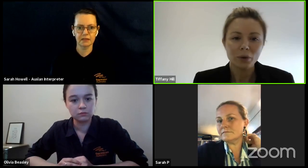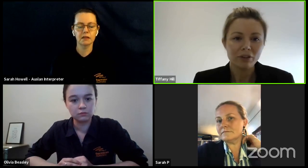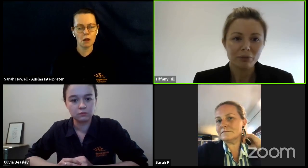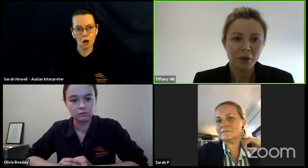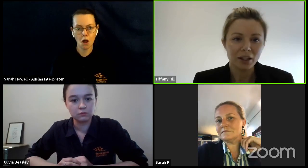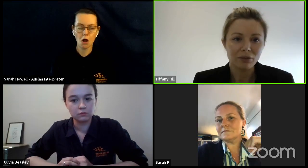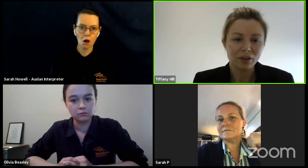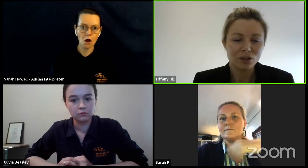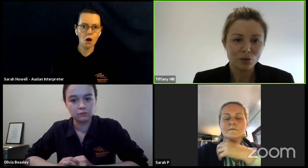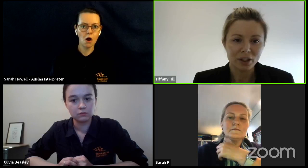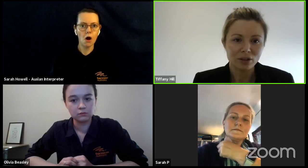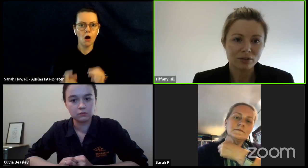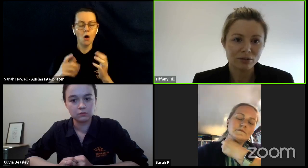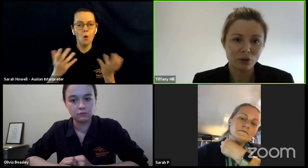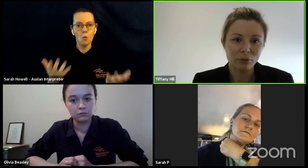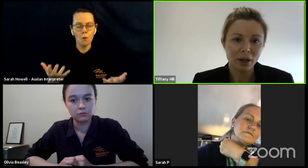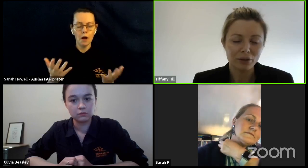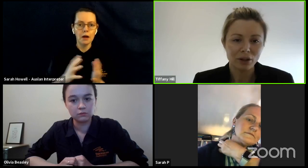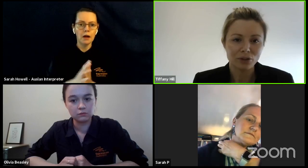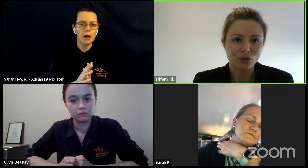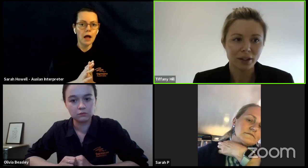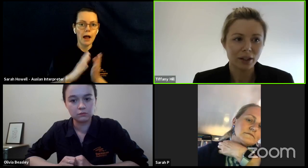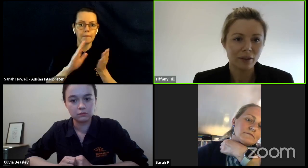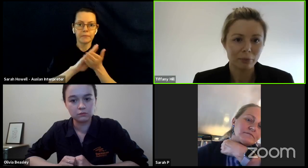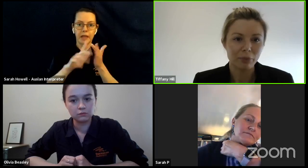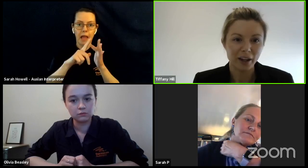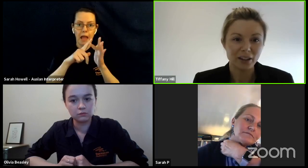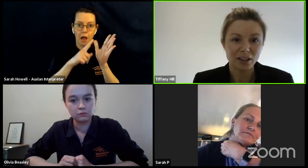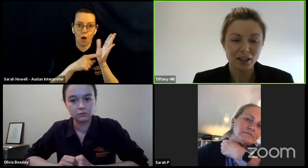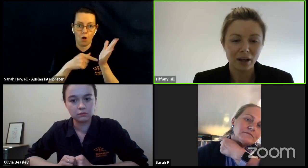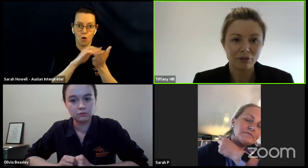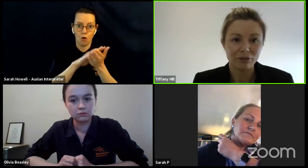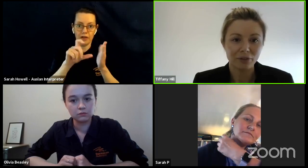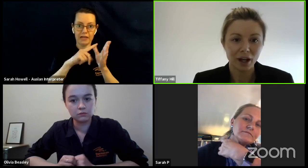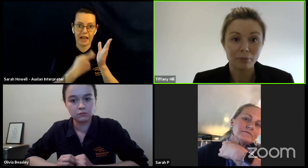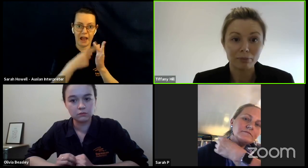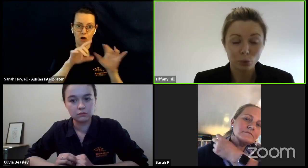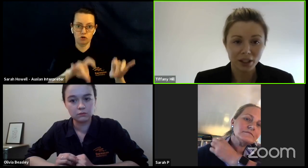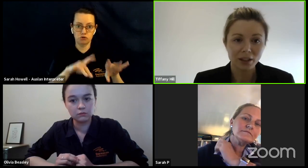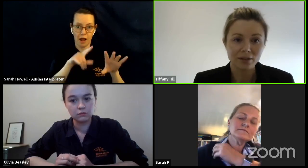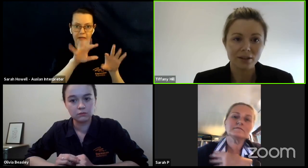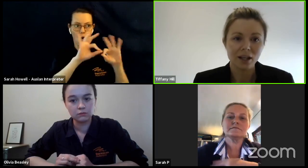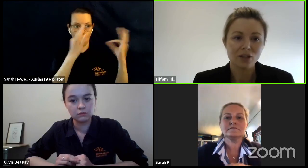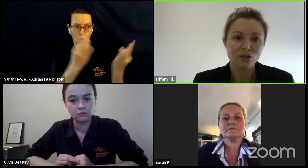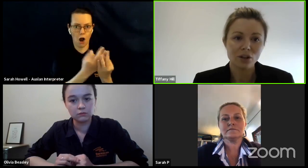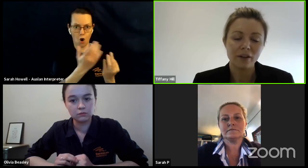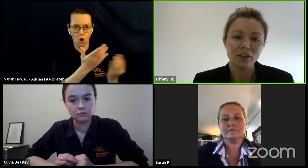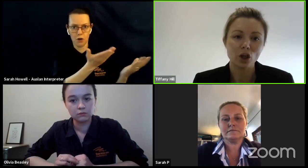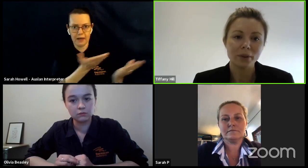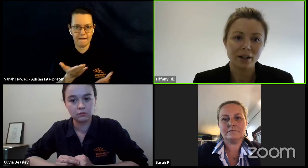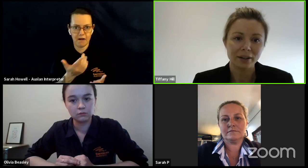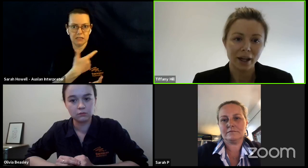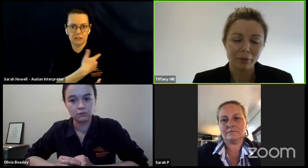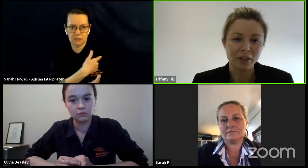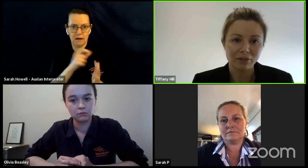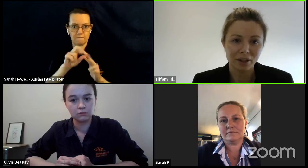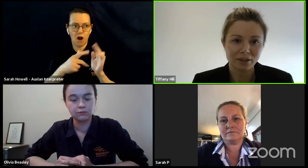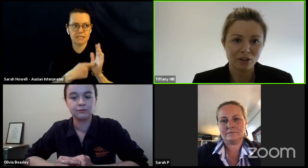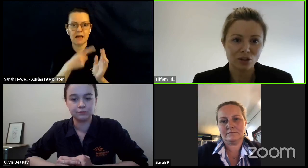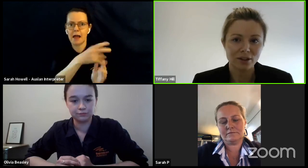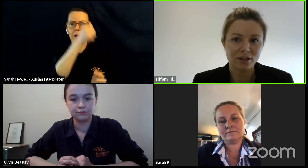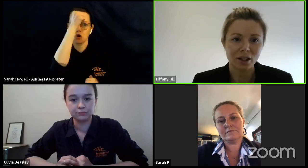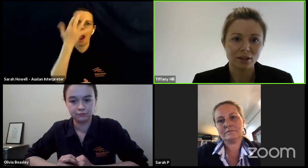Look, we've been given the direction from Healthcare Australia that they need to have bookings so that they know exactly how